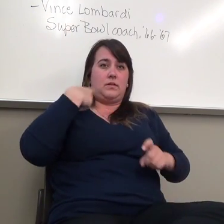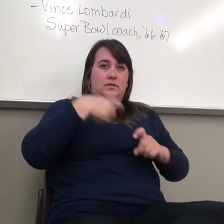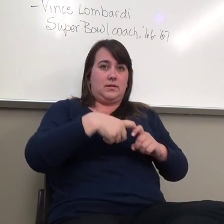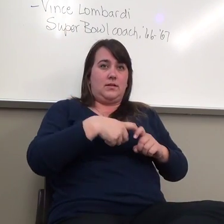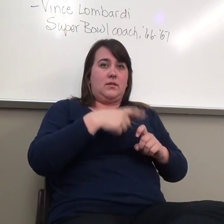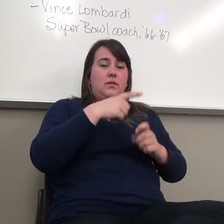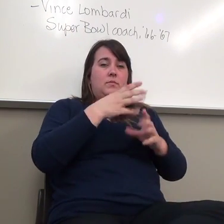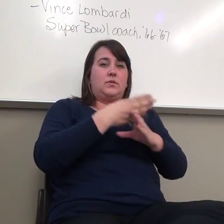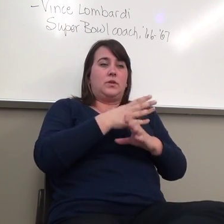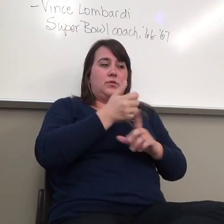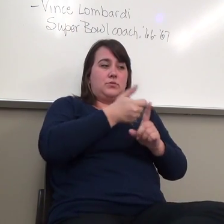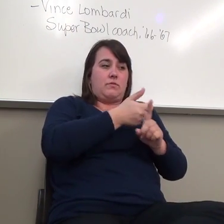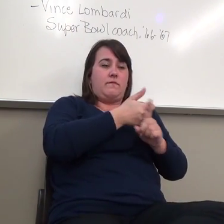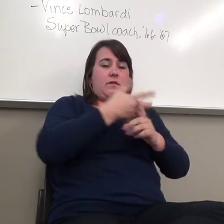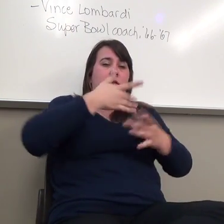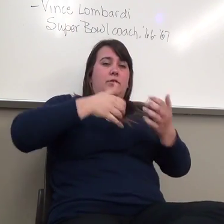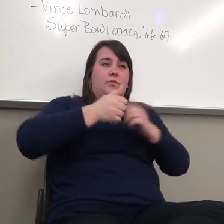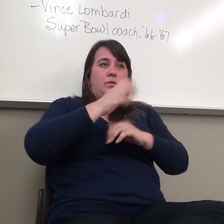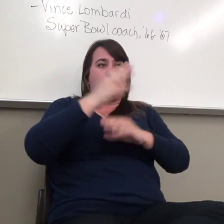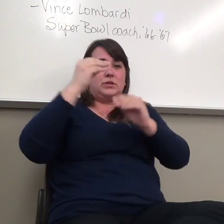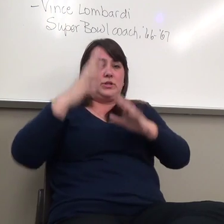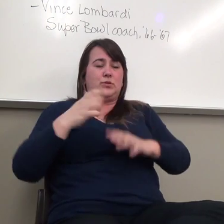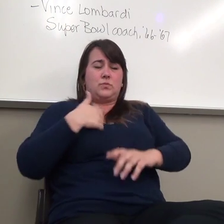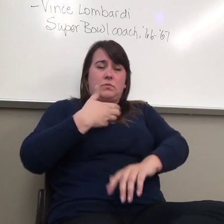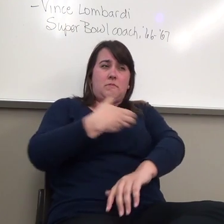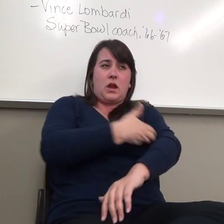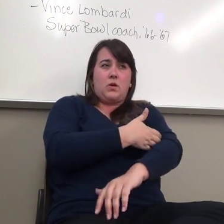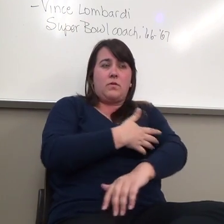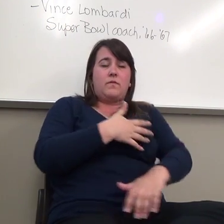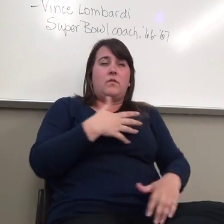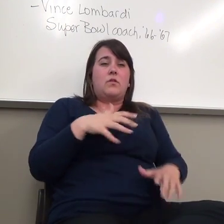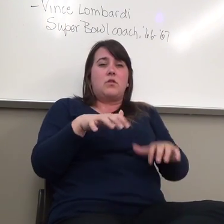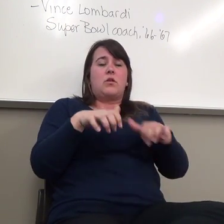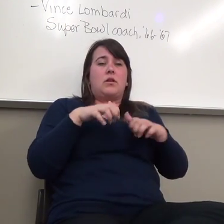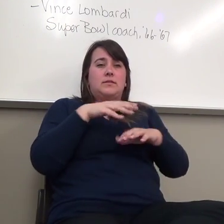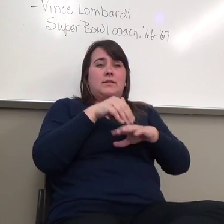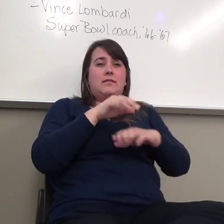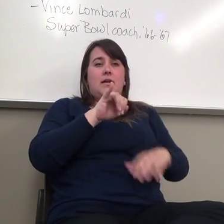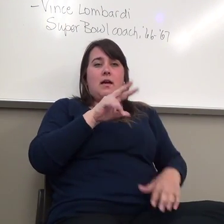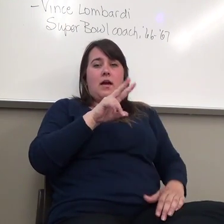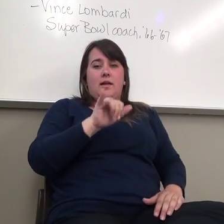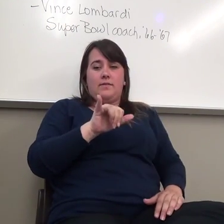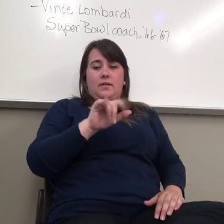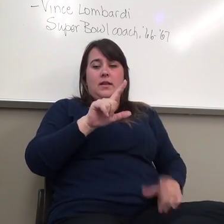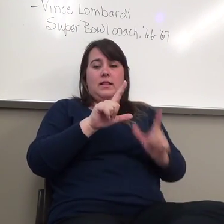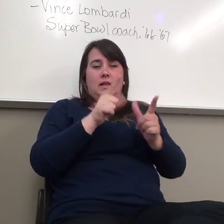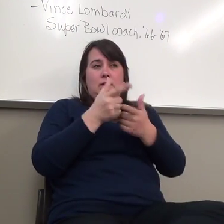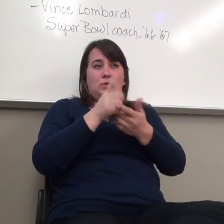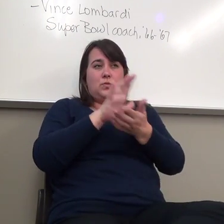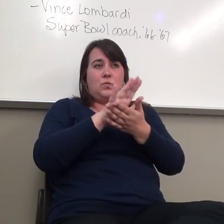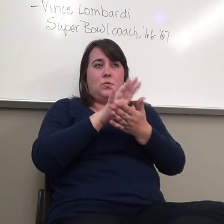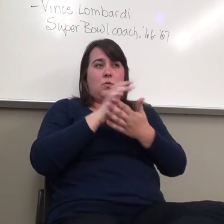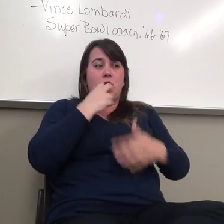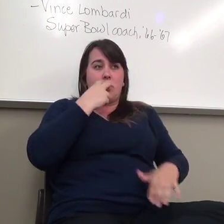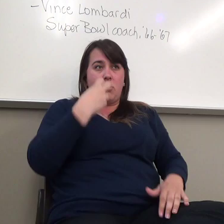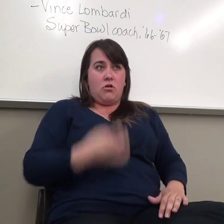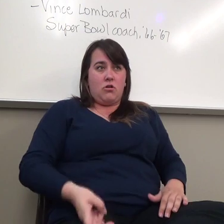were very powerful, and the audience of the Ivy League school were in awe of her. All but one, the one who had